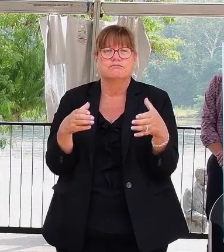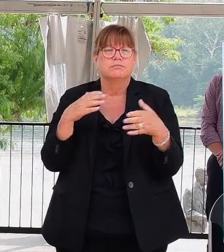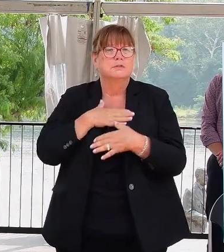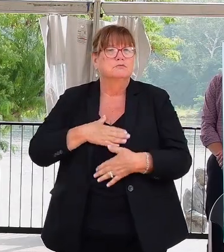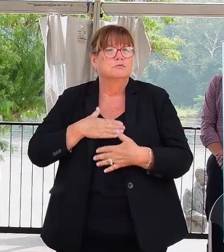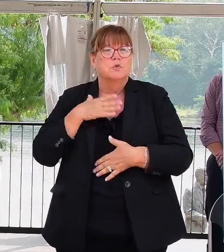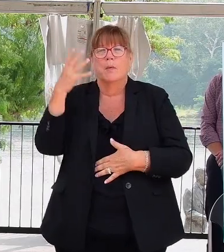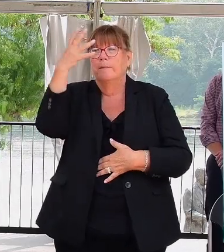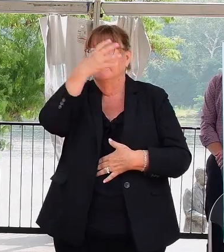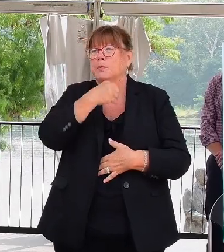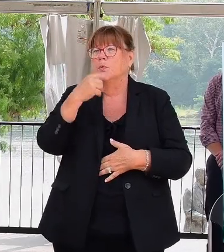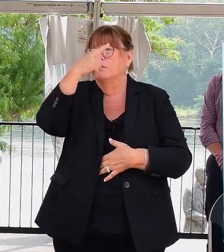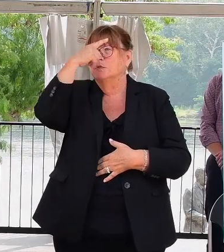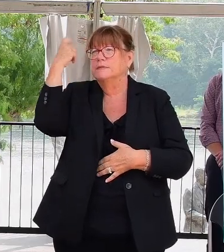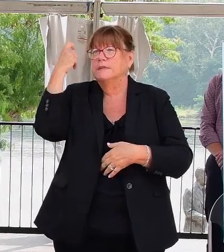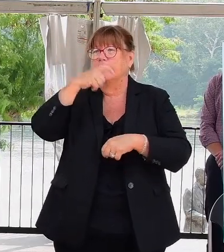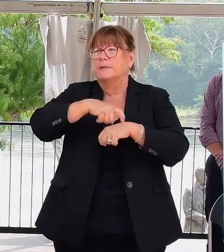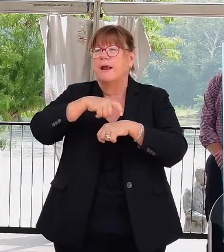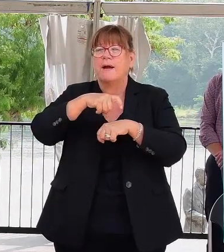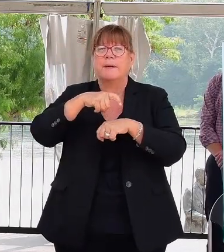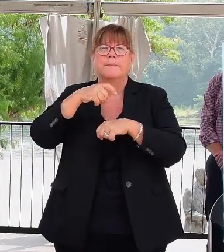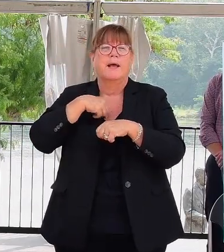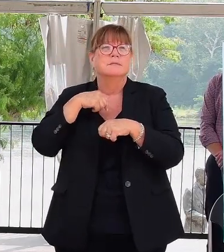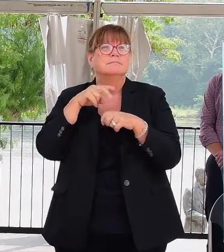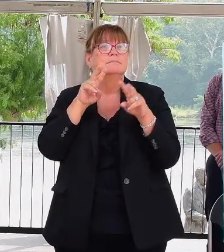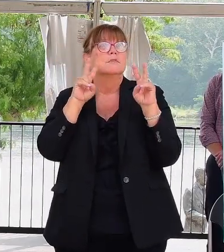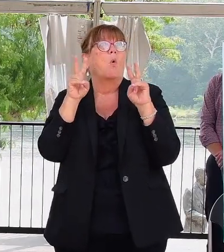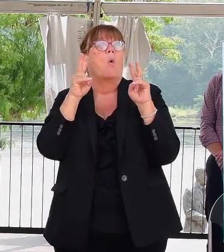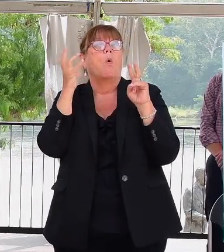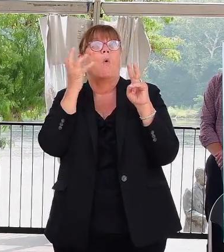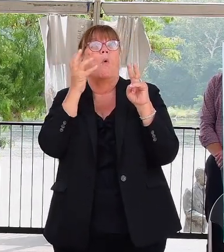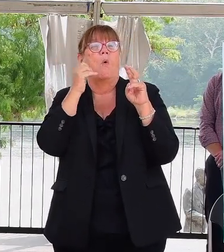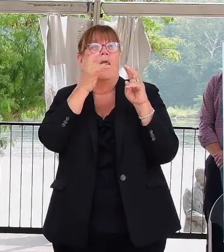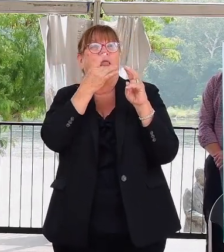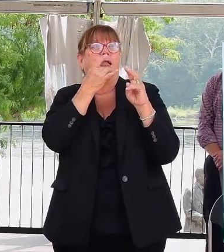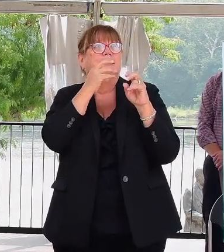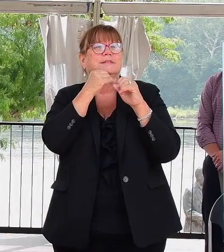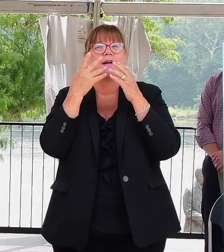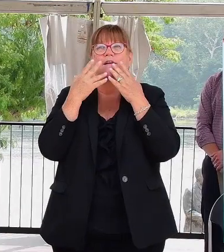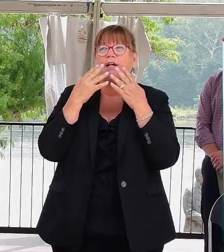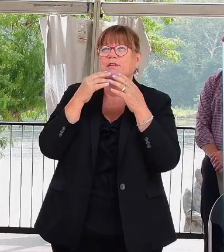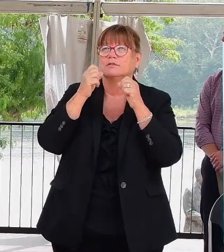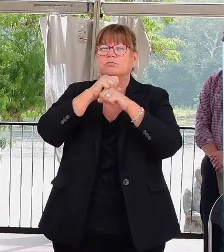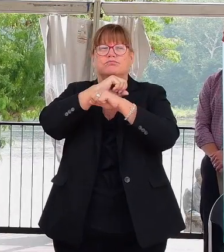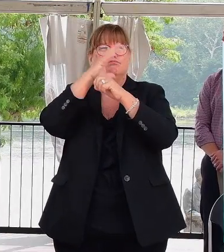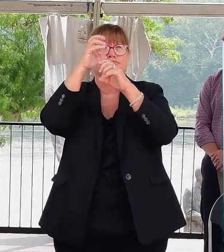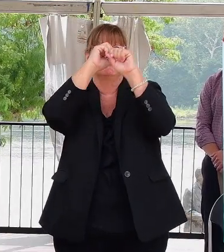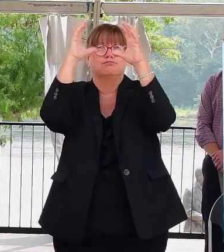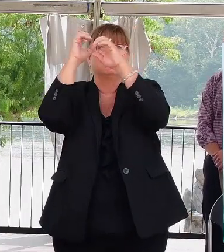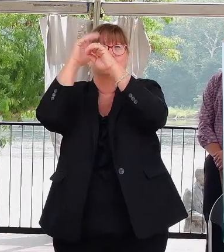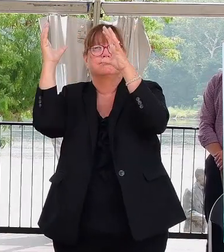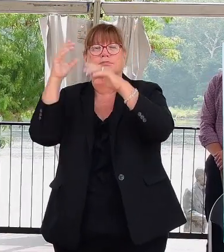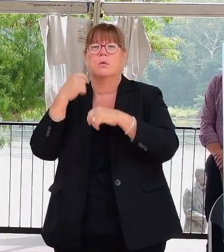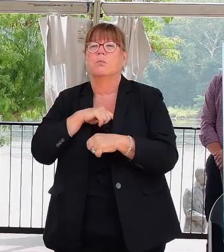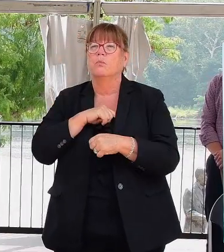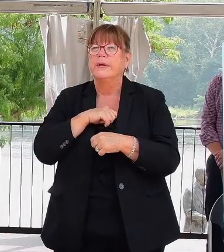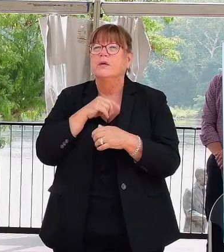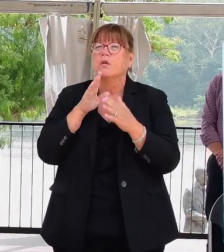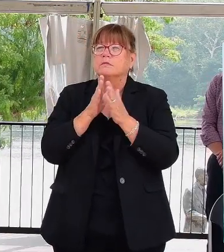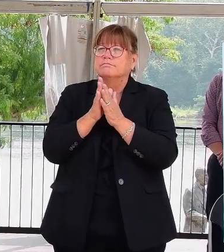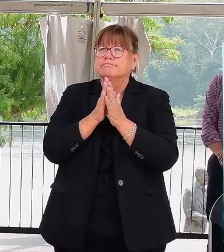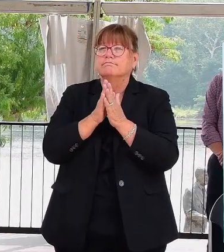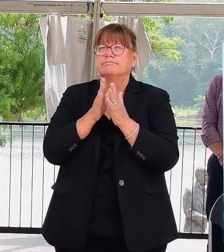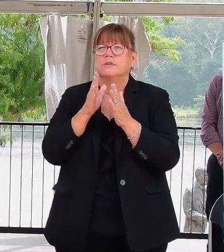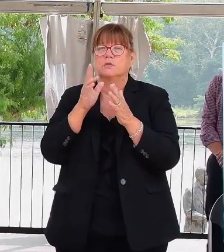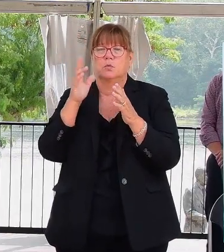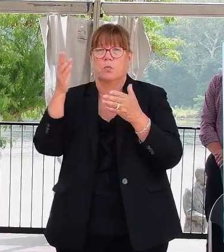evening, and revel in the spectacular lights and color display. We're looking forward to welcoming people